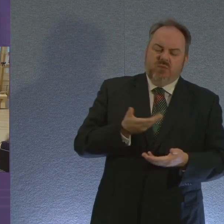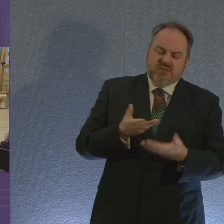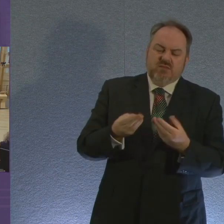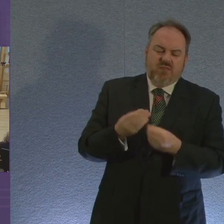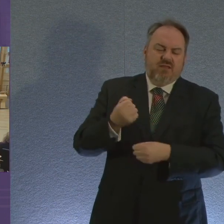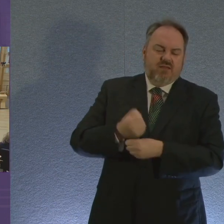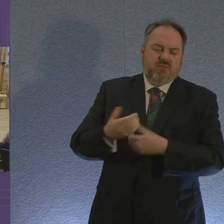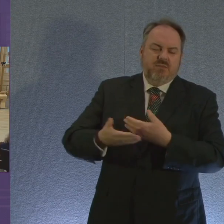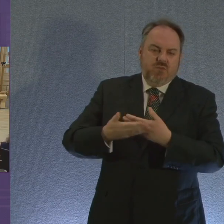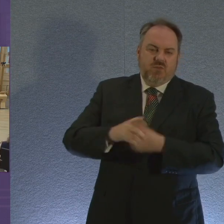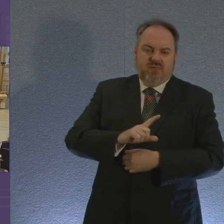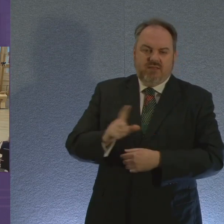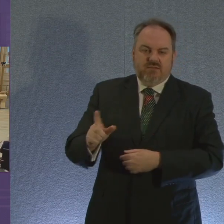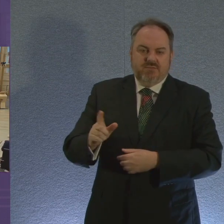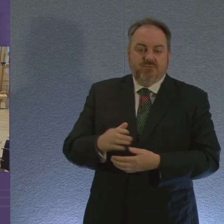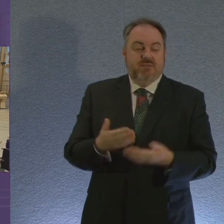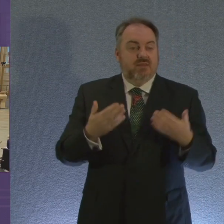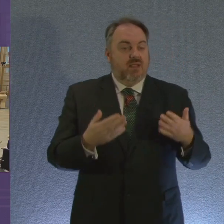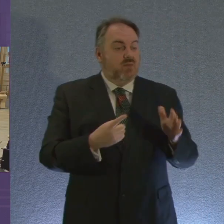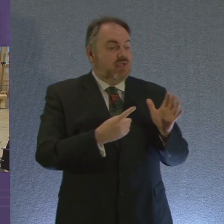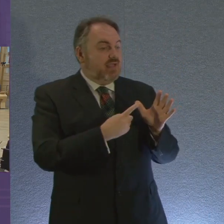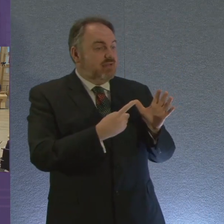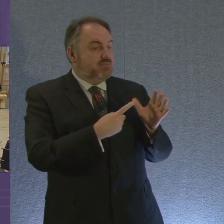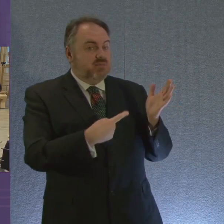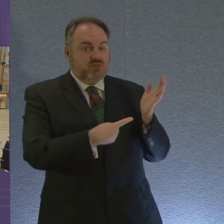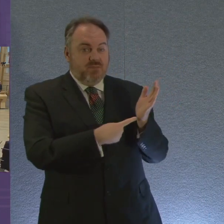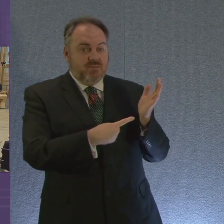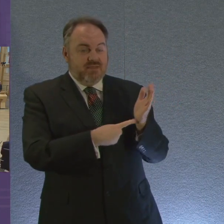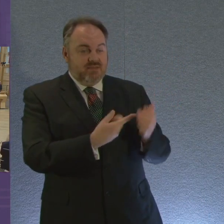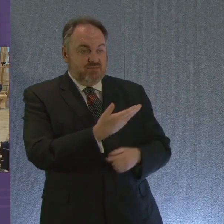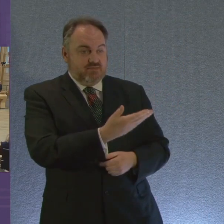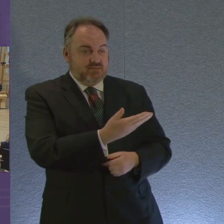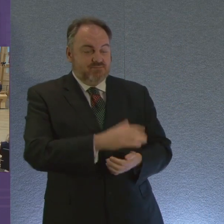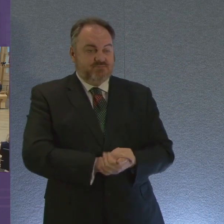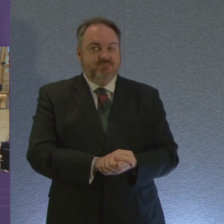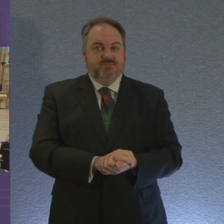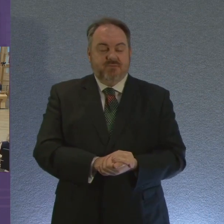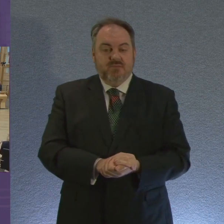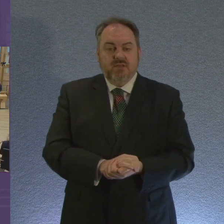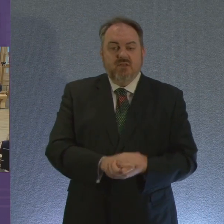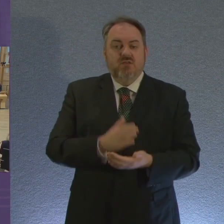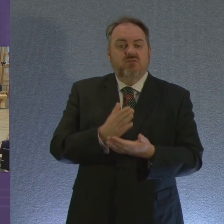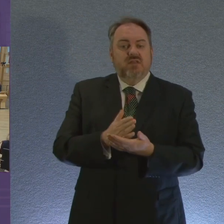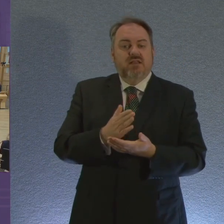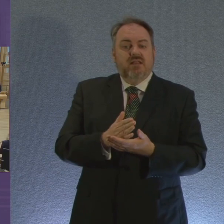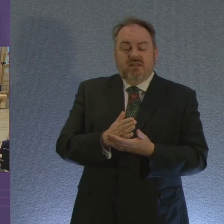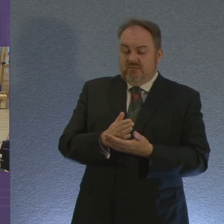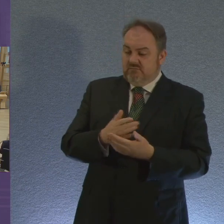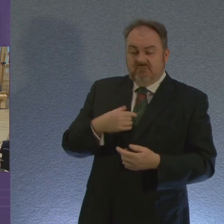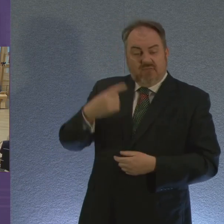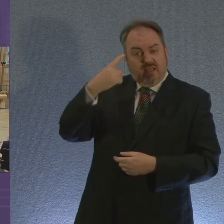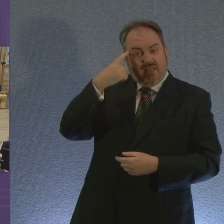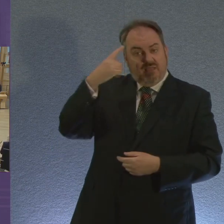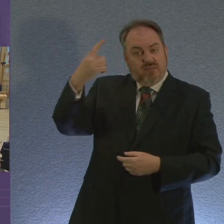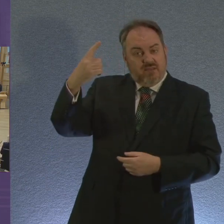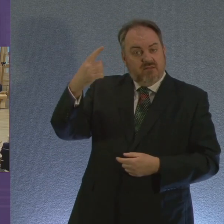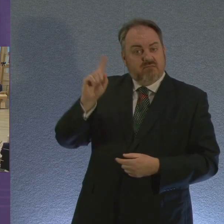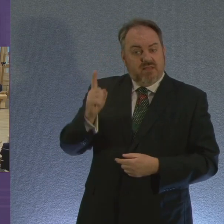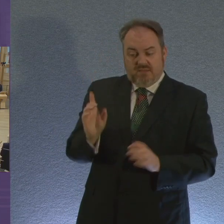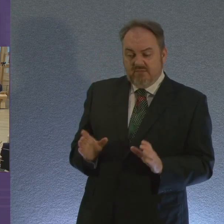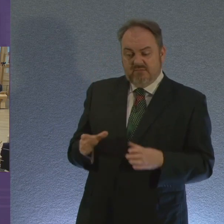Adam Tompkins, for up to 6 minutes, please. Thank you, Presiding Officer. I want to start where the Cabinet Secretary started, which is to say